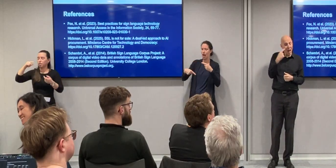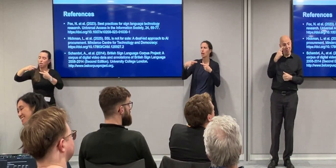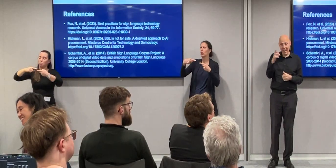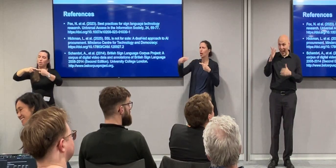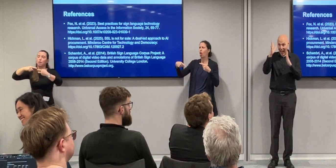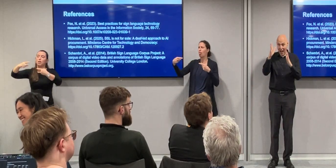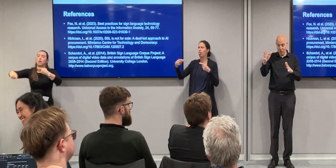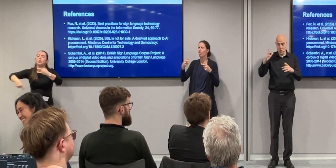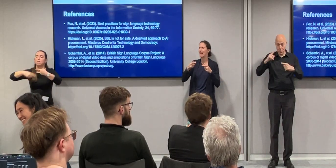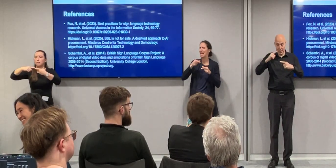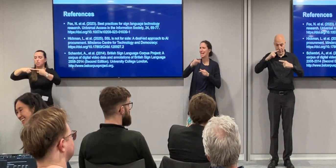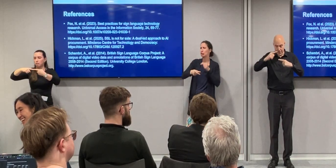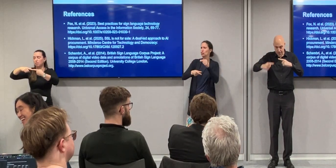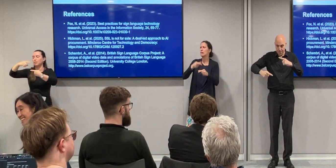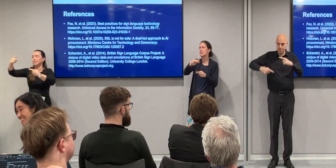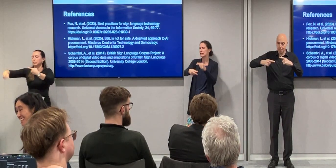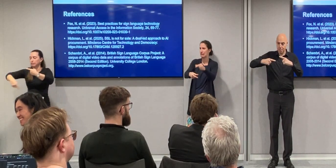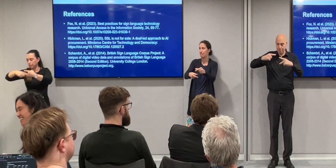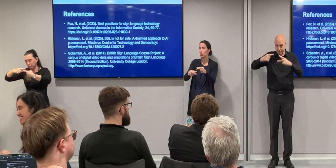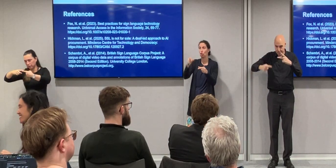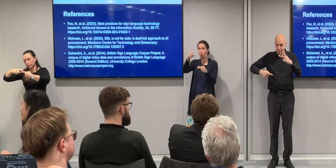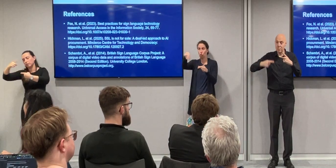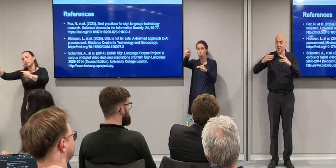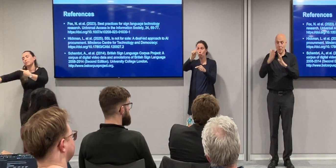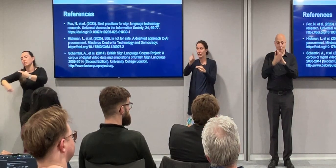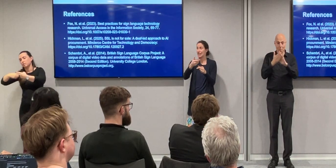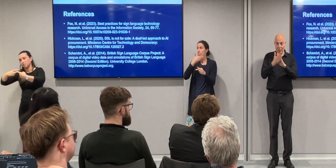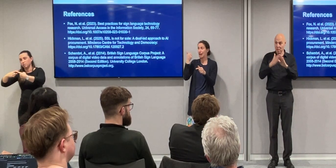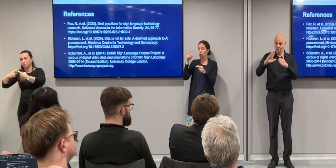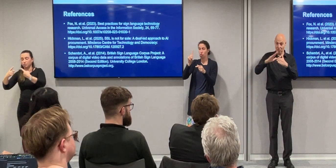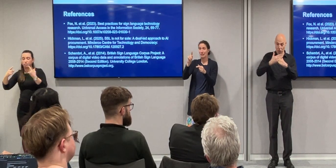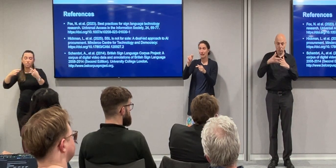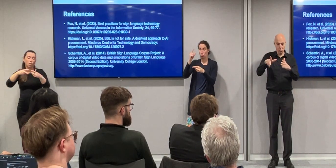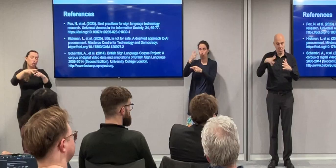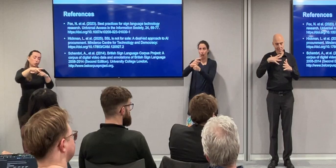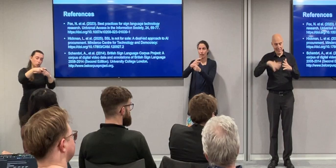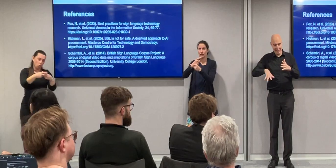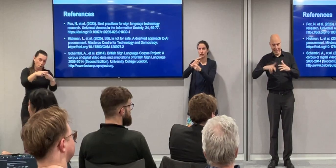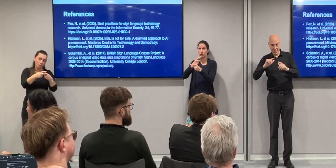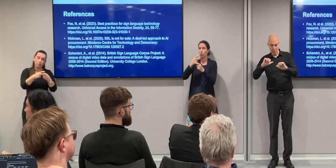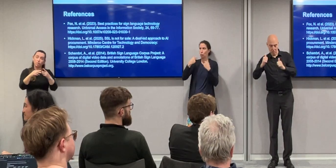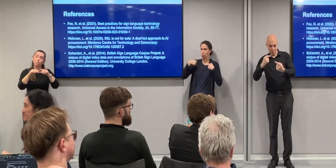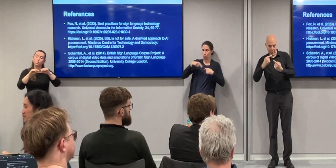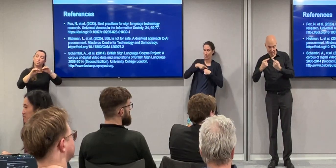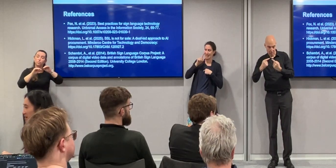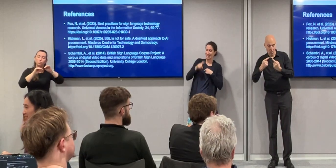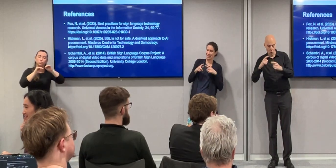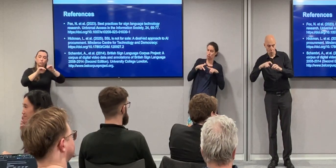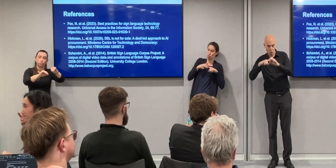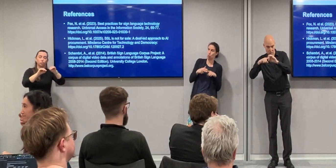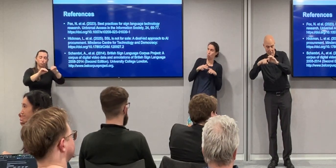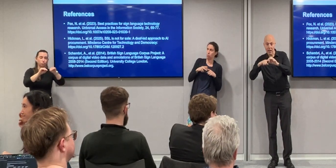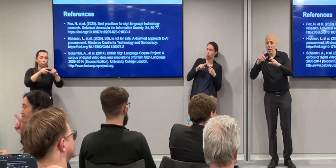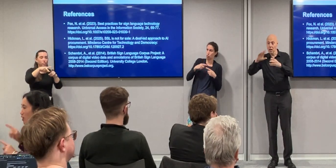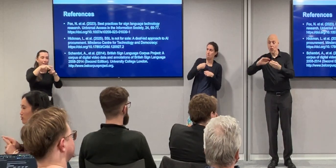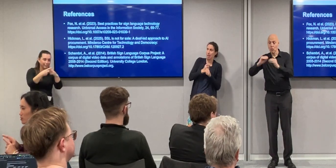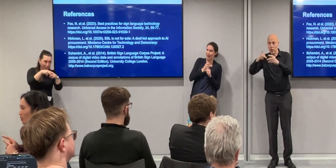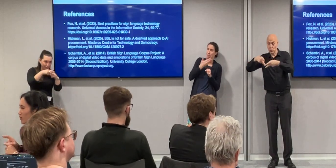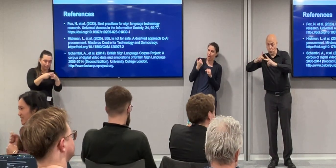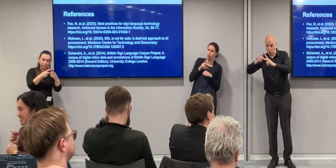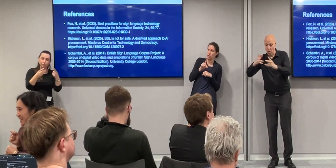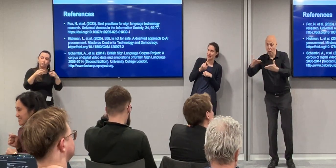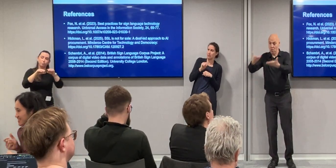iterative thing. So, of course, you need better data to train your tools on, and we need tools to create better training data with.